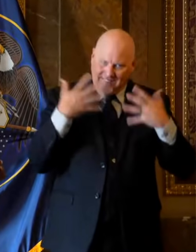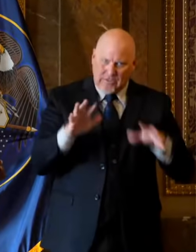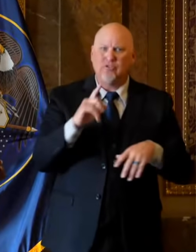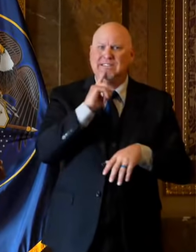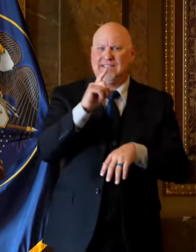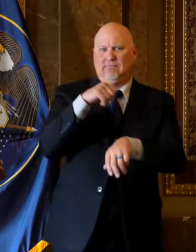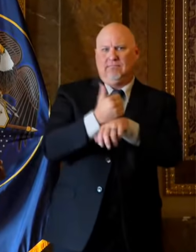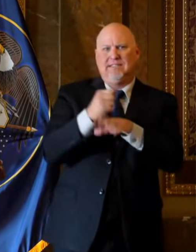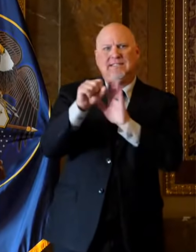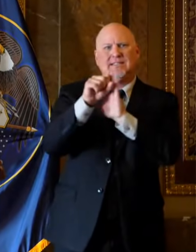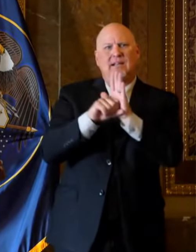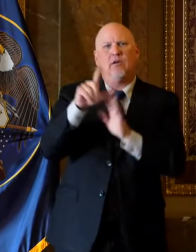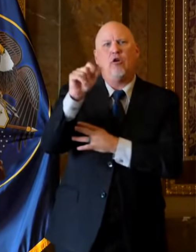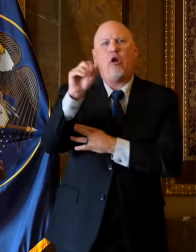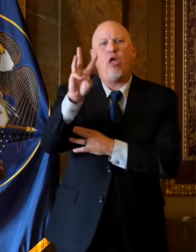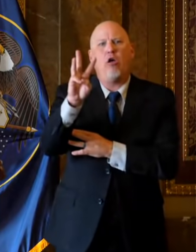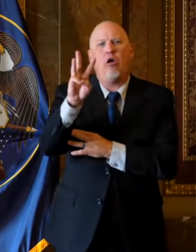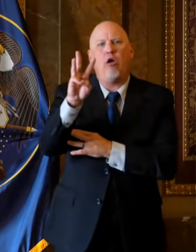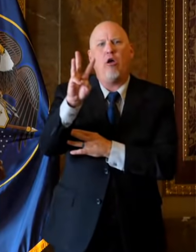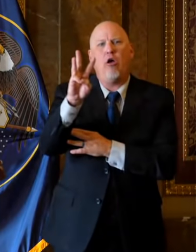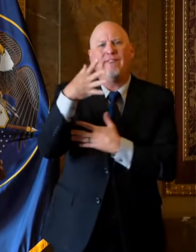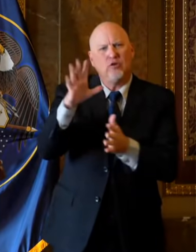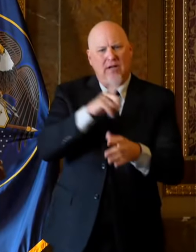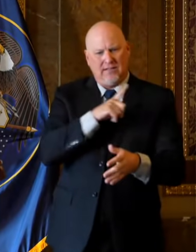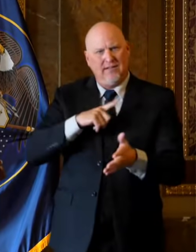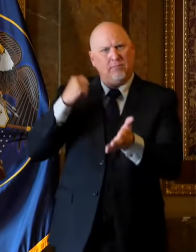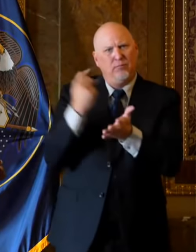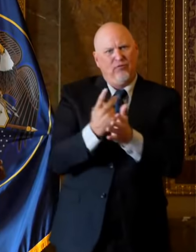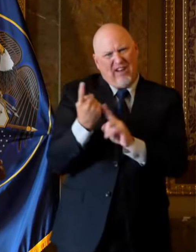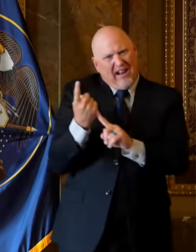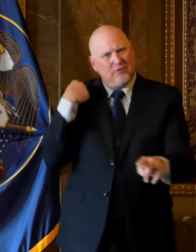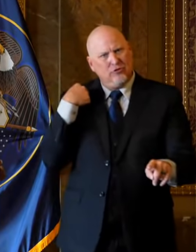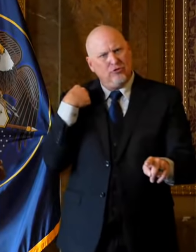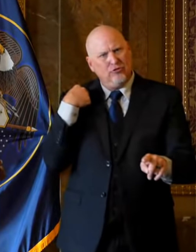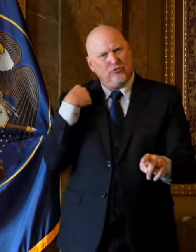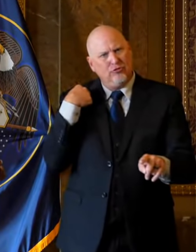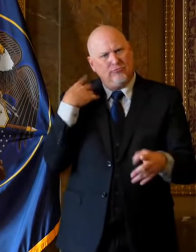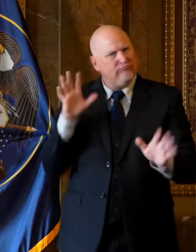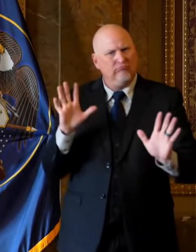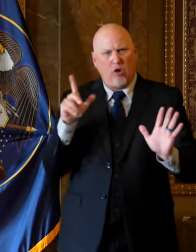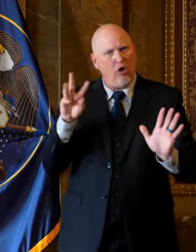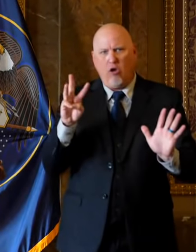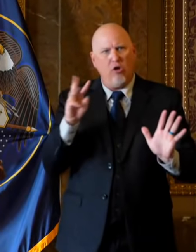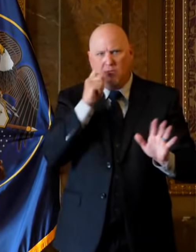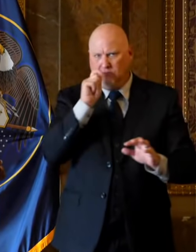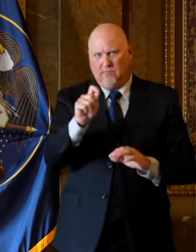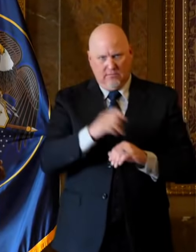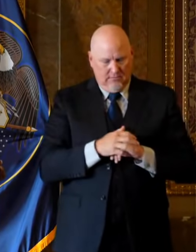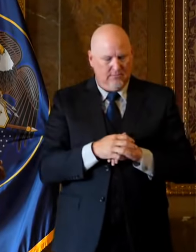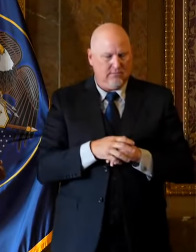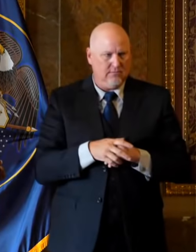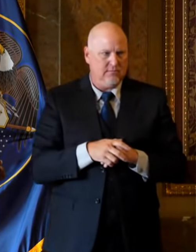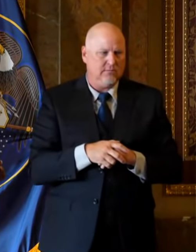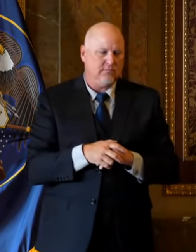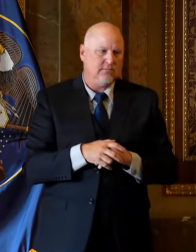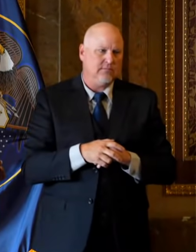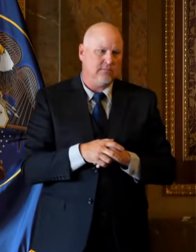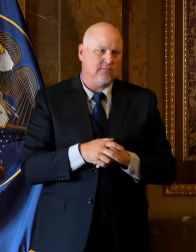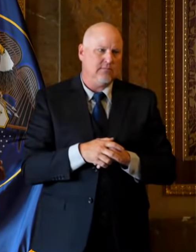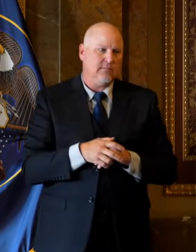health departments or school districts talking. This is state law, current law. If